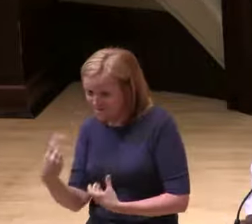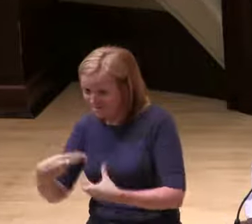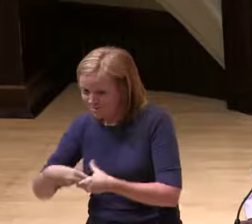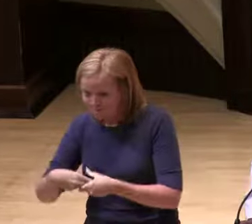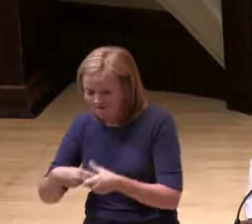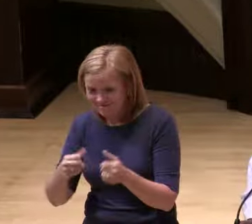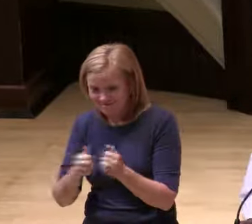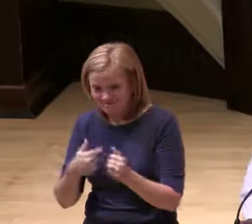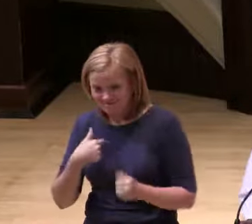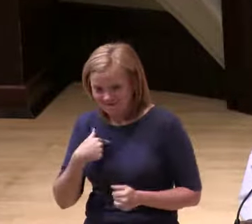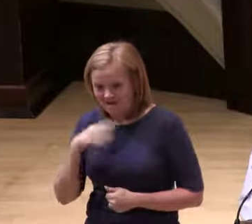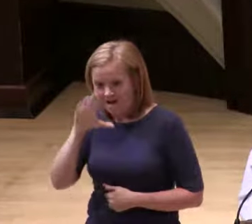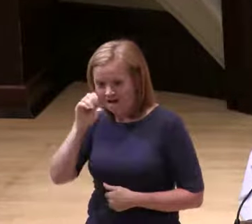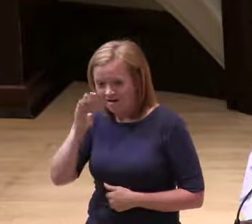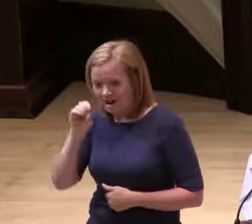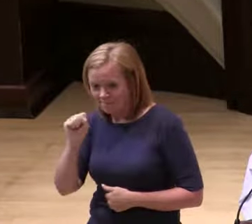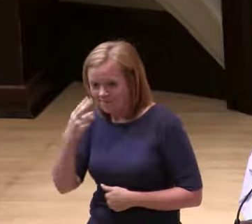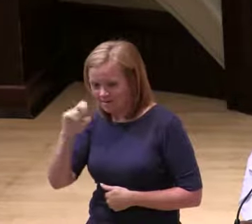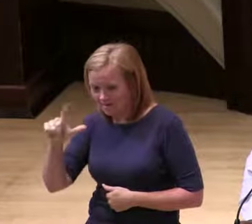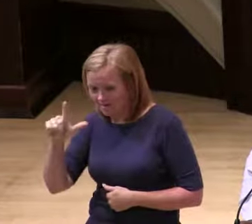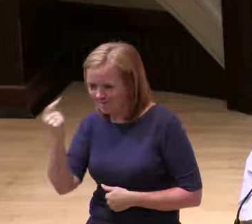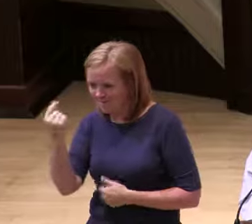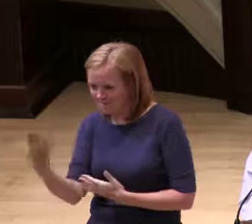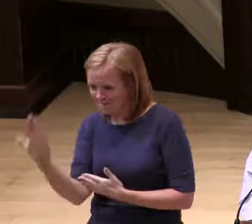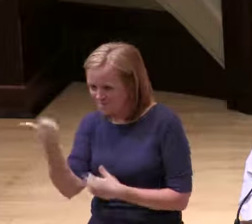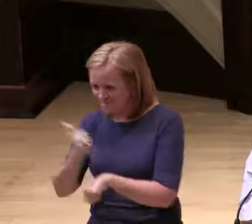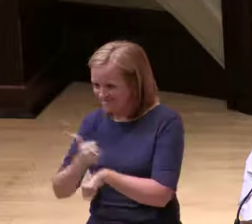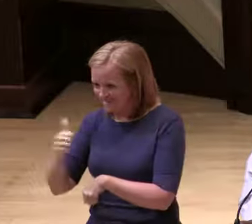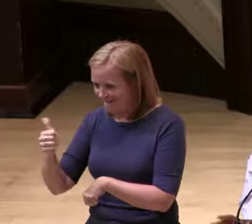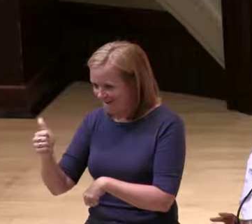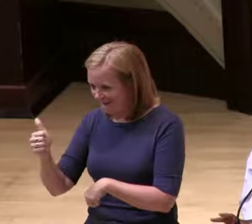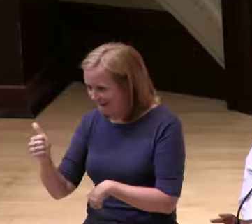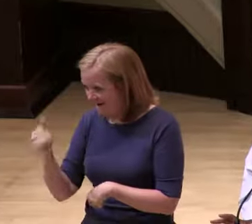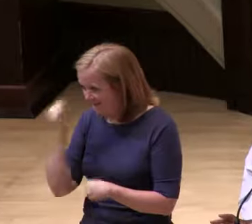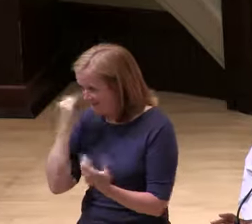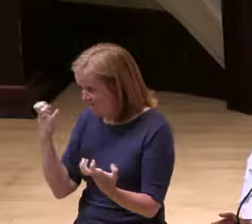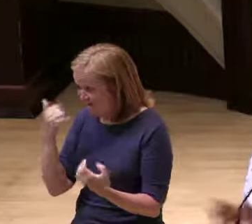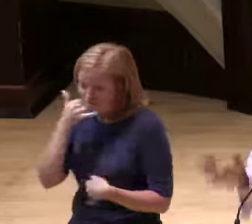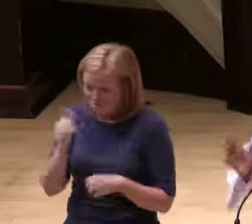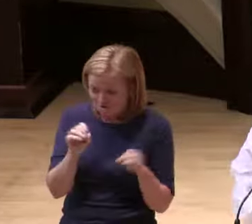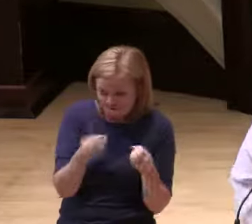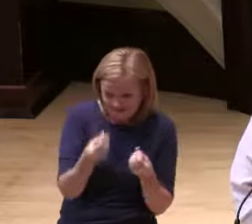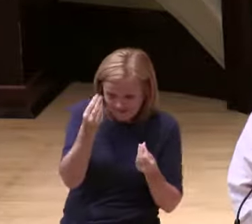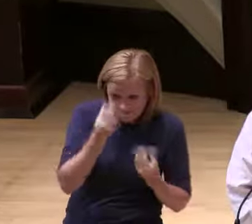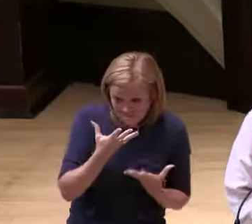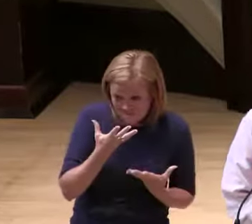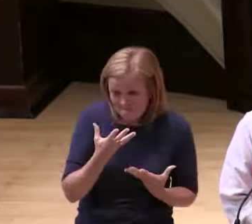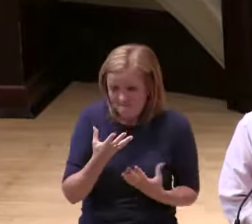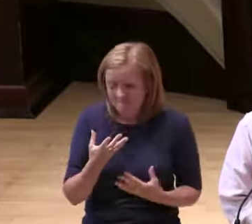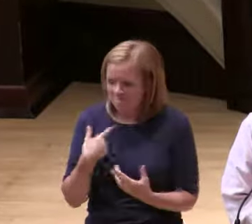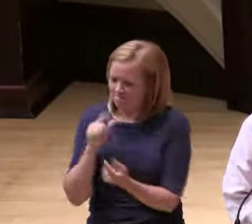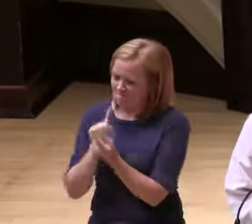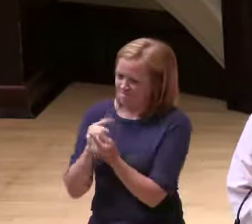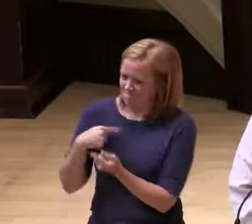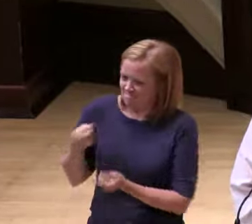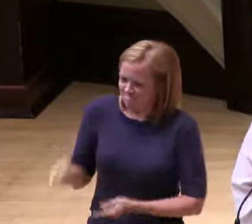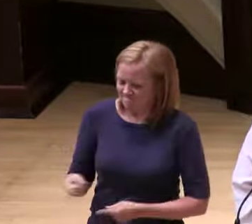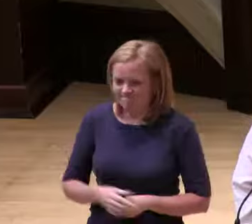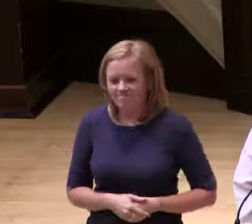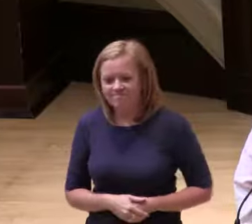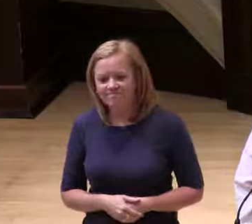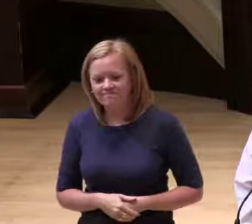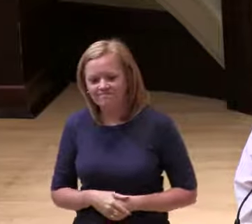to play with you at Cobbs Hill on Tuesday morning at 10 o'clock, so give me a call in the office and meet me there, and